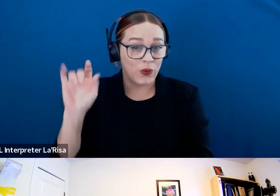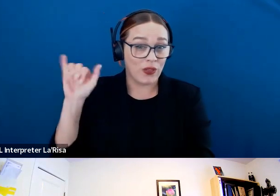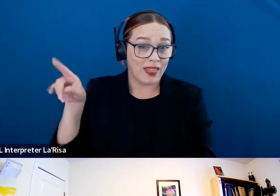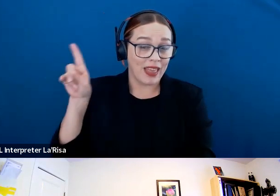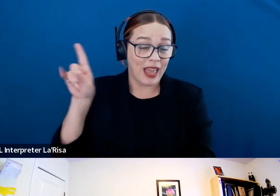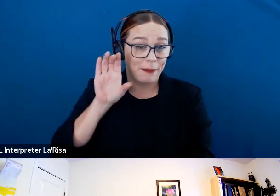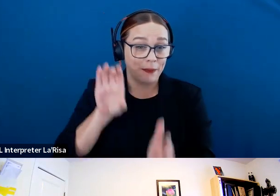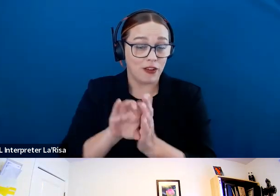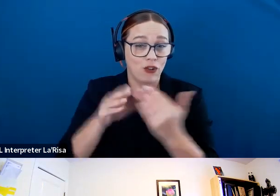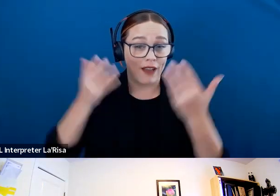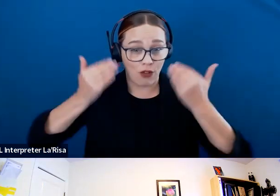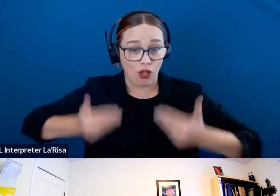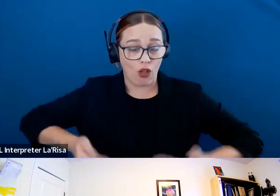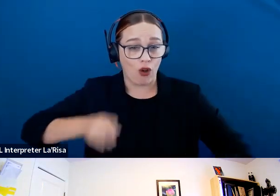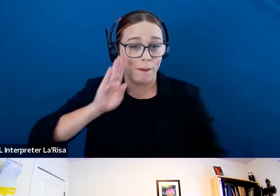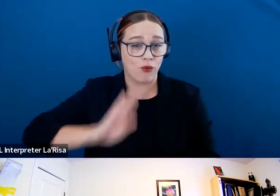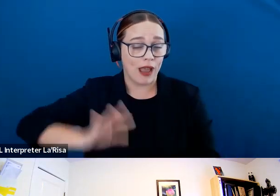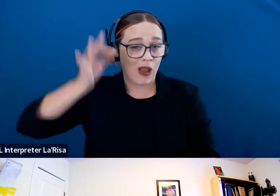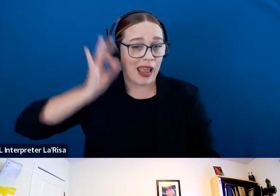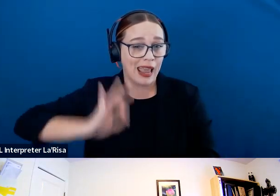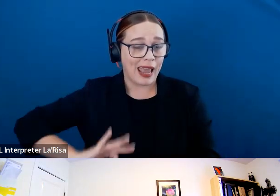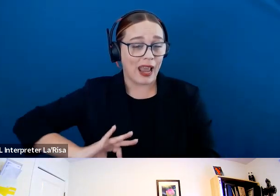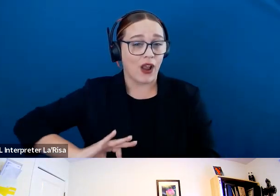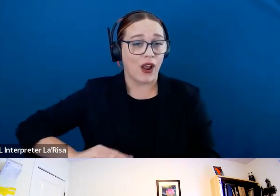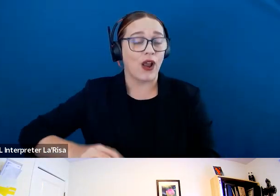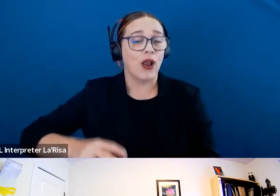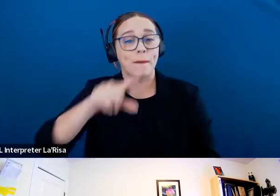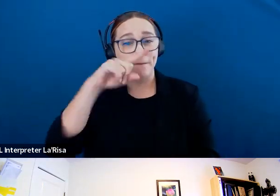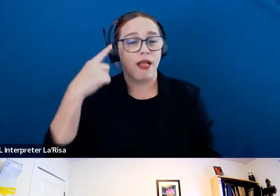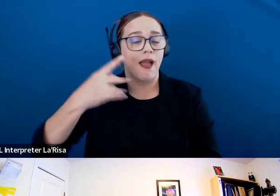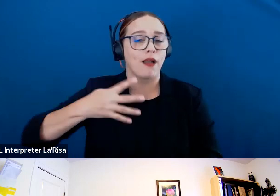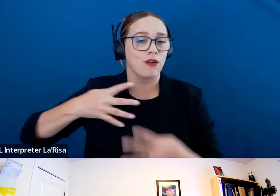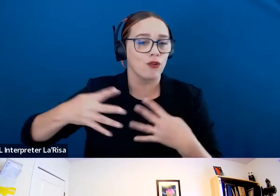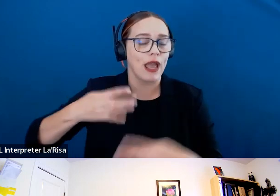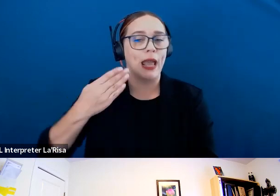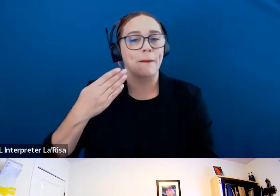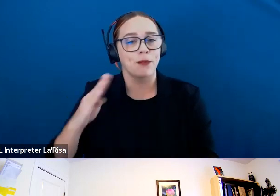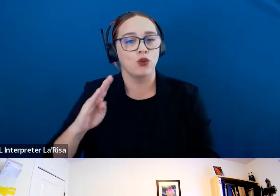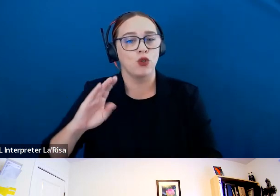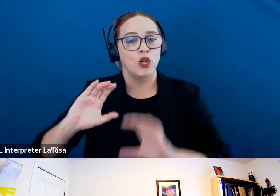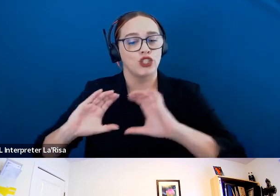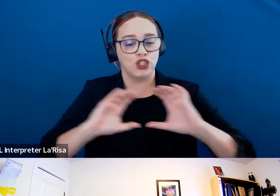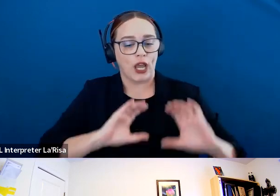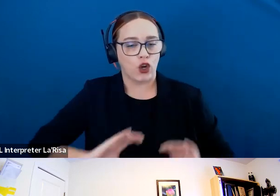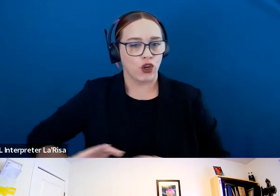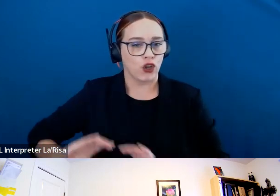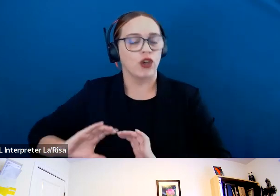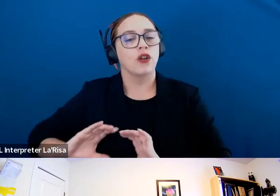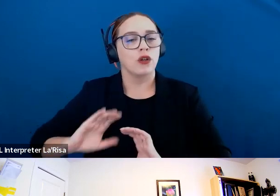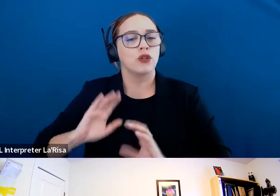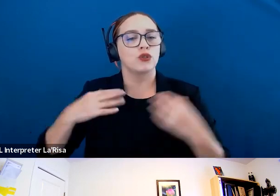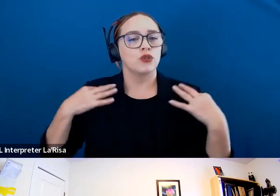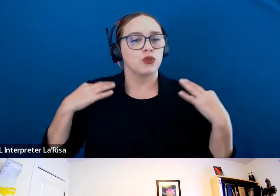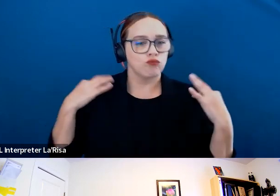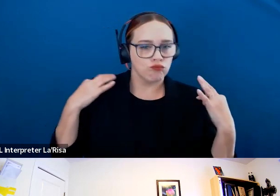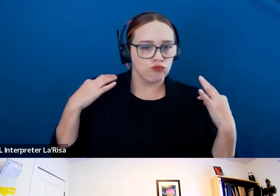brown hair and wearing a black, gray, blue checkered sweater and not wearing glasses. If you're seeing